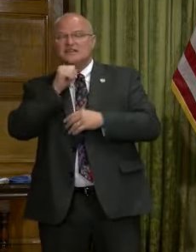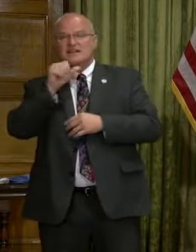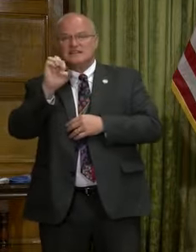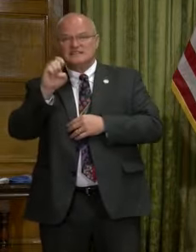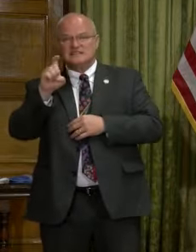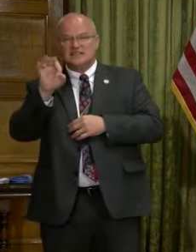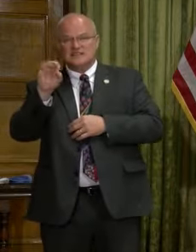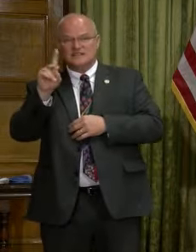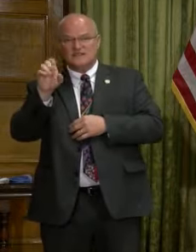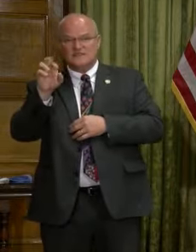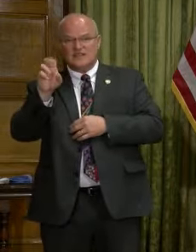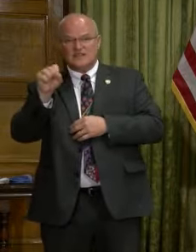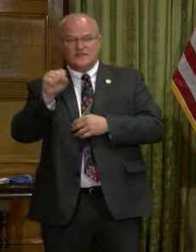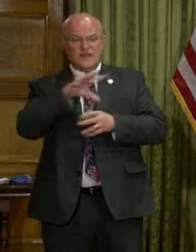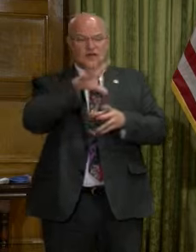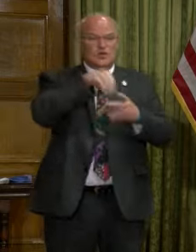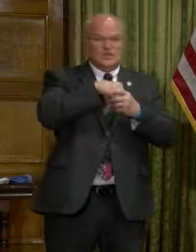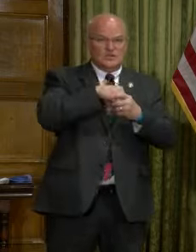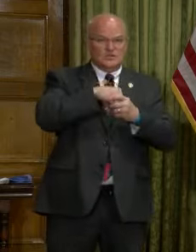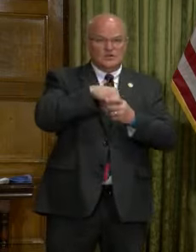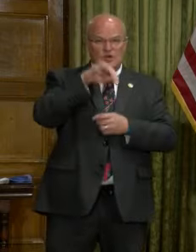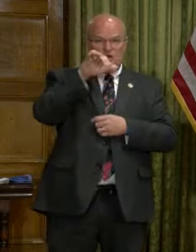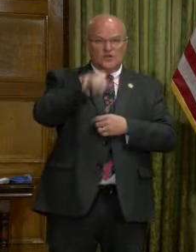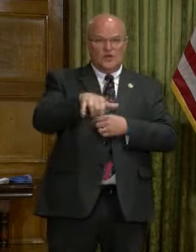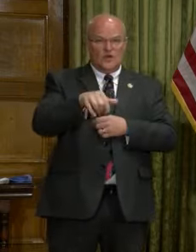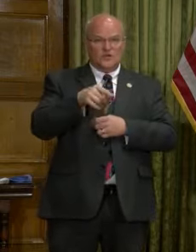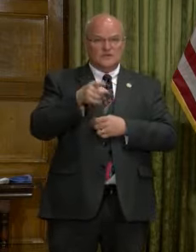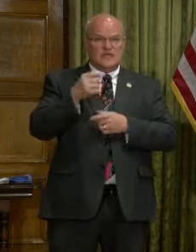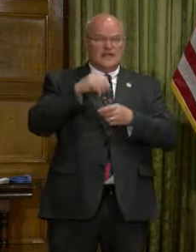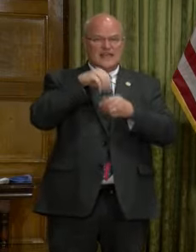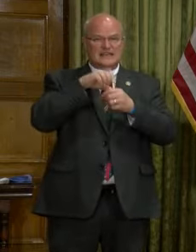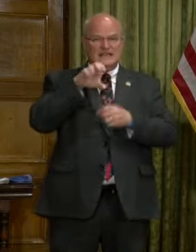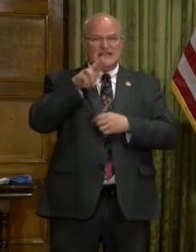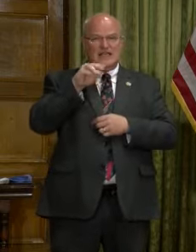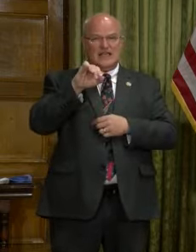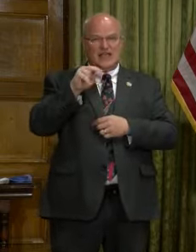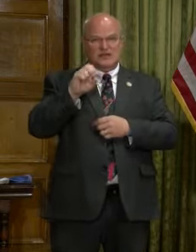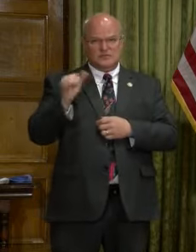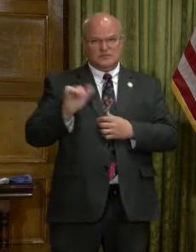offenders. I just wondered if that would include those offenders at Cummins.